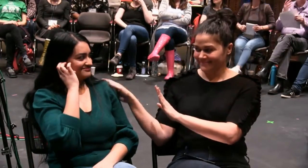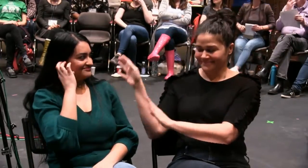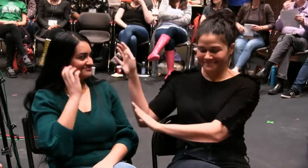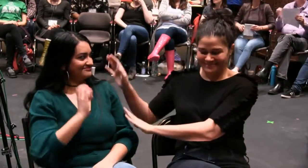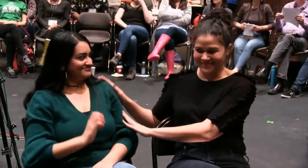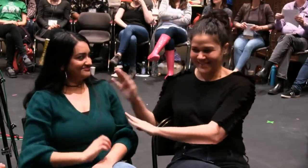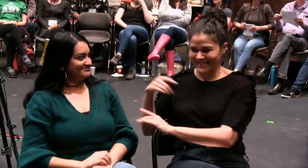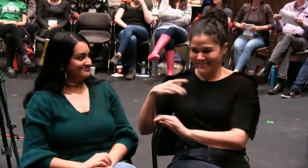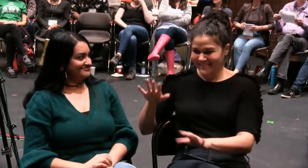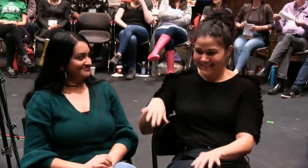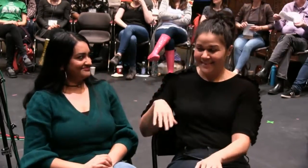Okay, thank you.